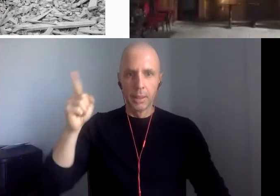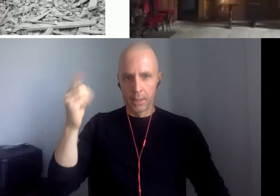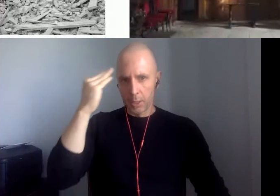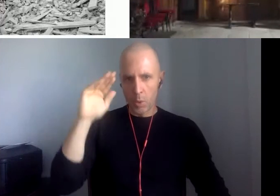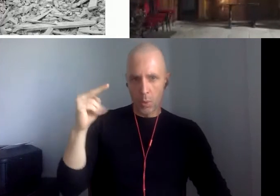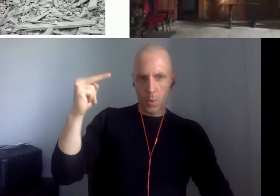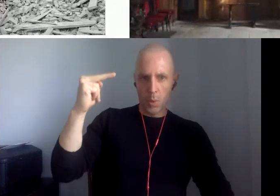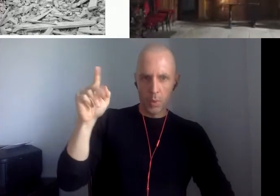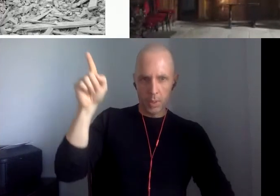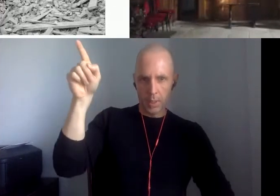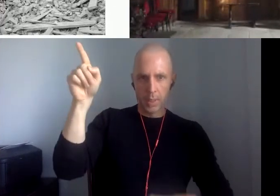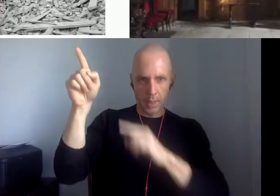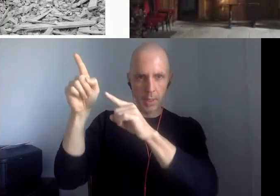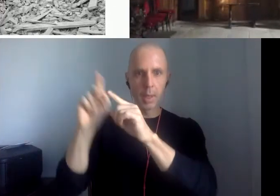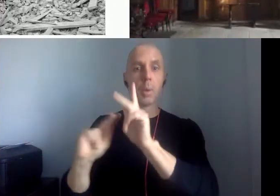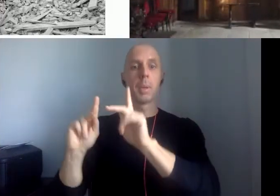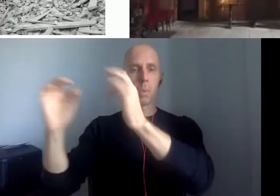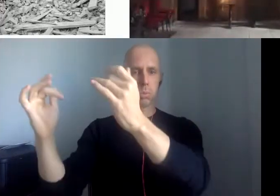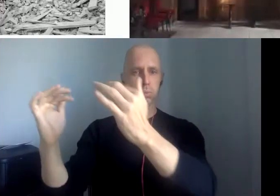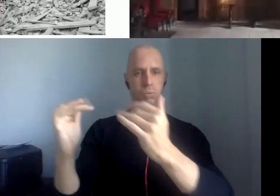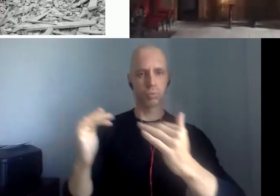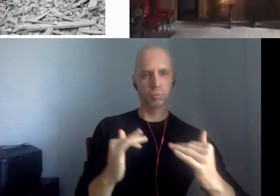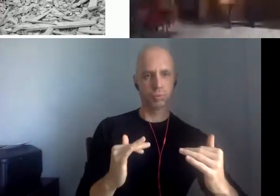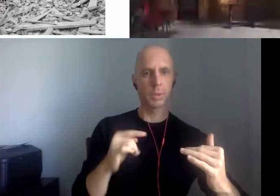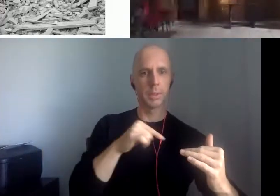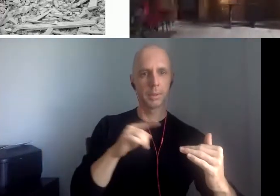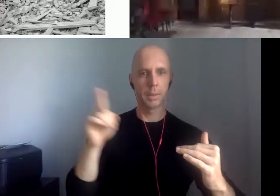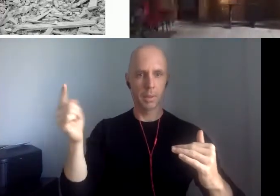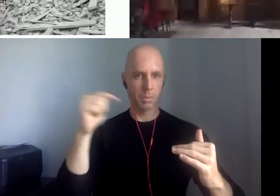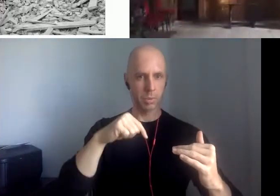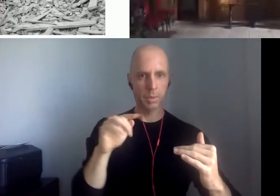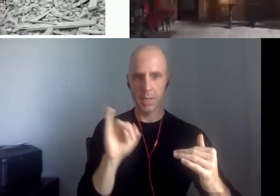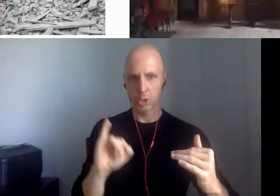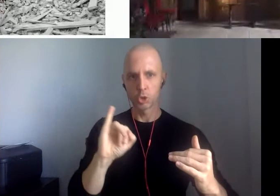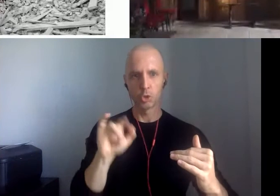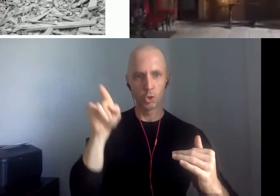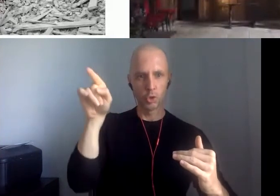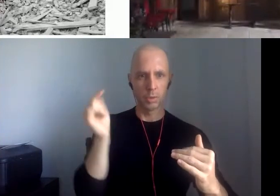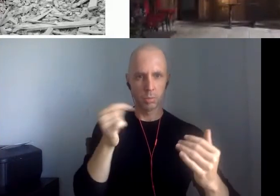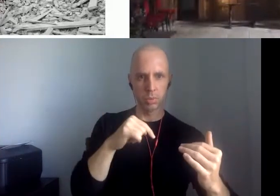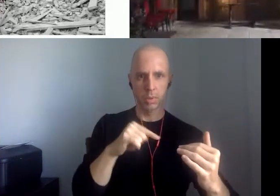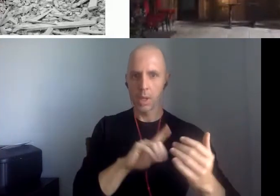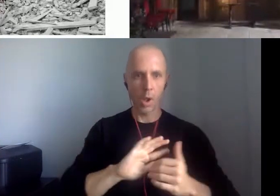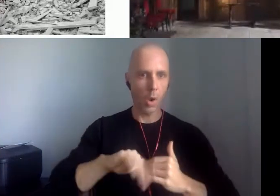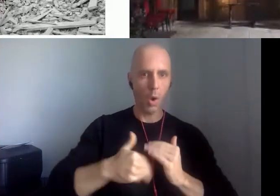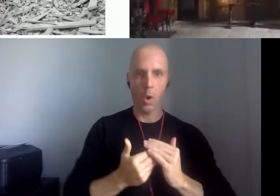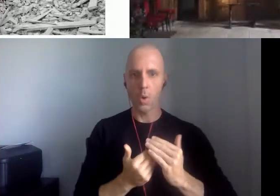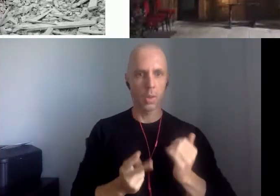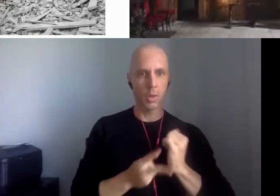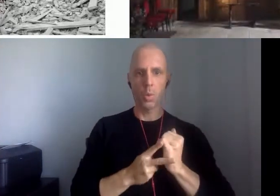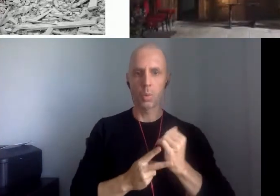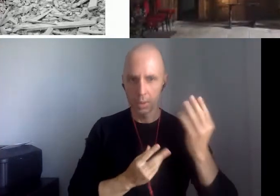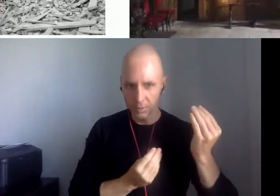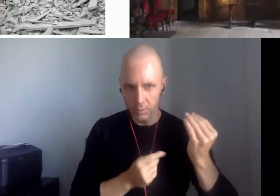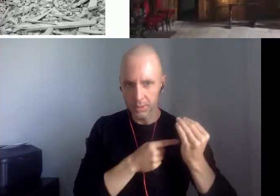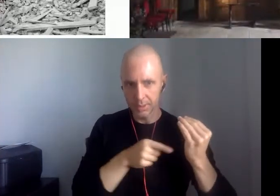the Blitz, and they got their records out here. So it sounds kind of boring. You'd think it would be a spy school, sort of James Bond type stuff, but no, it